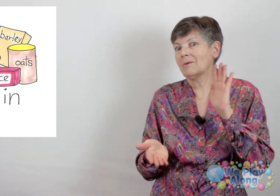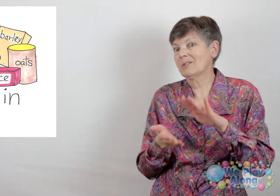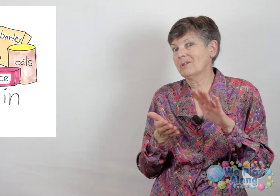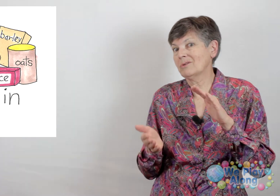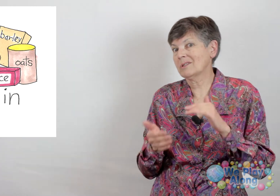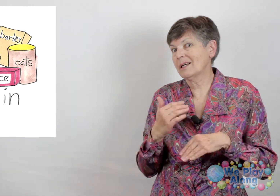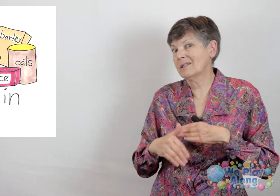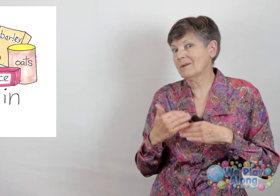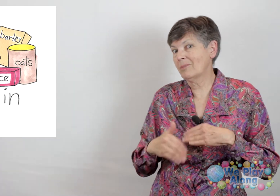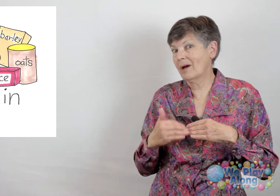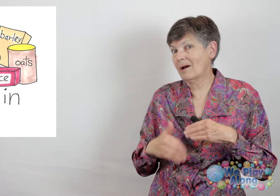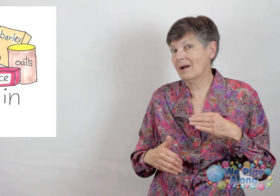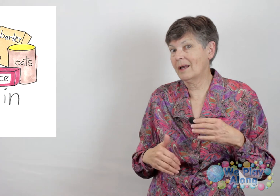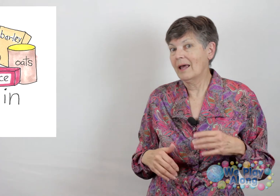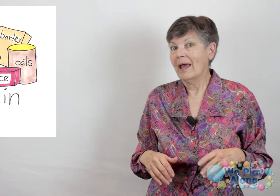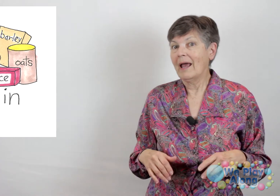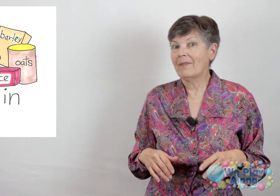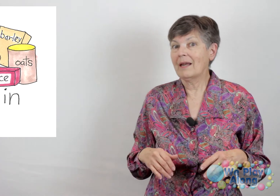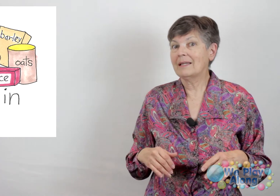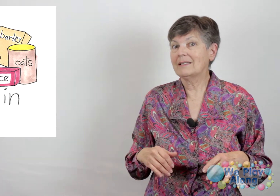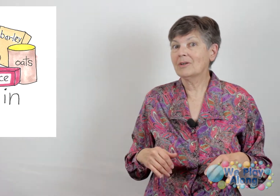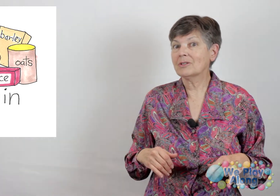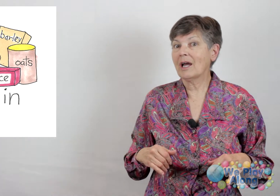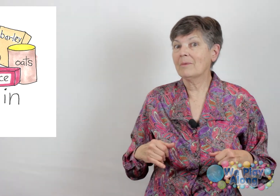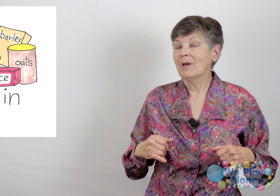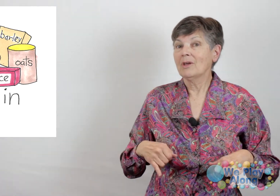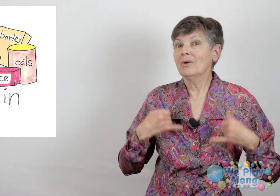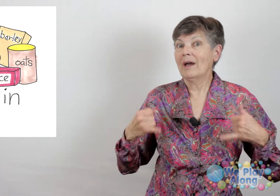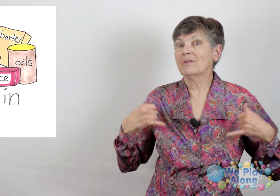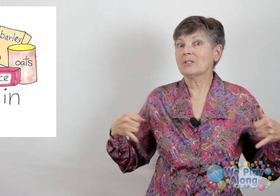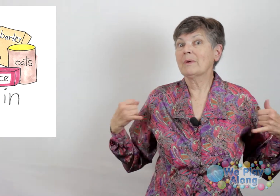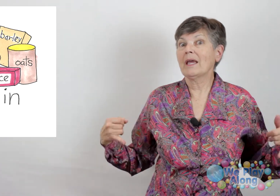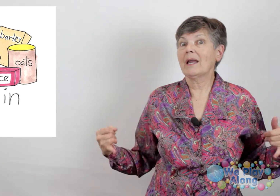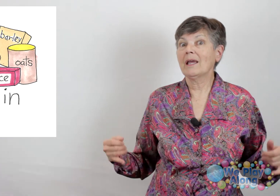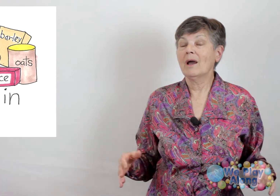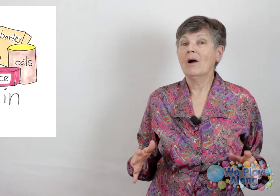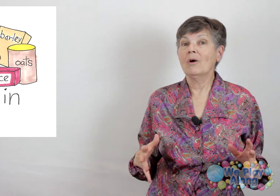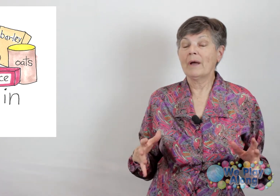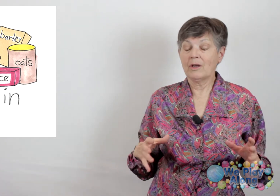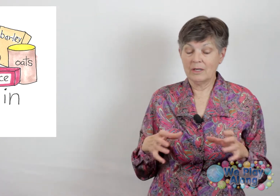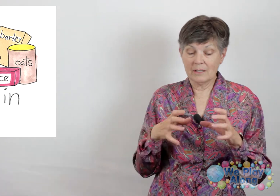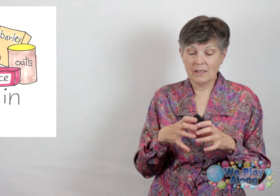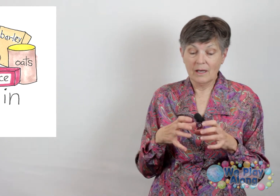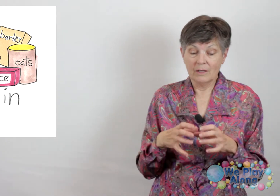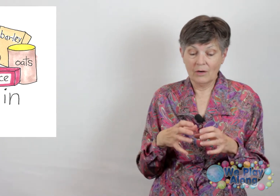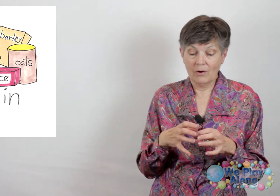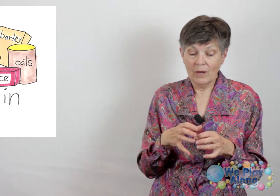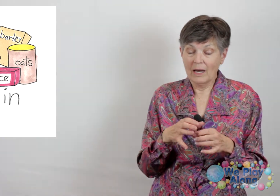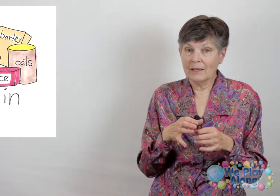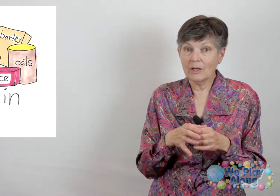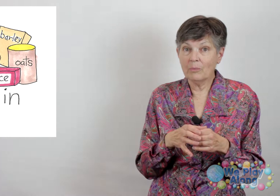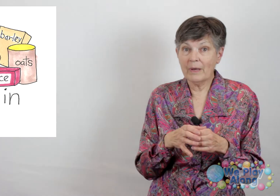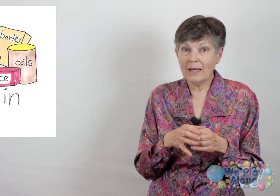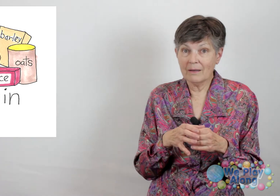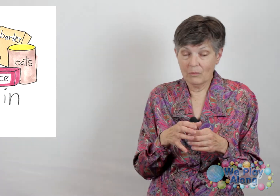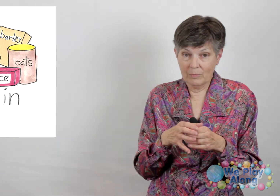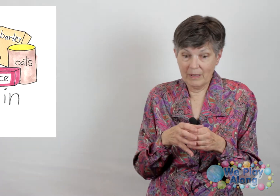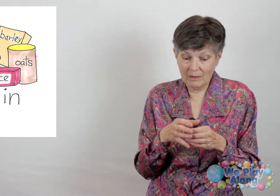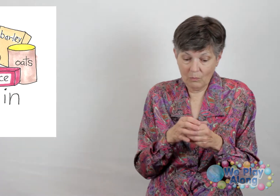sandwich with 2 slices of bread on it, and then at dinner time you have your spaghetti. Oh my goodness, you know, a little bit would be